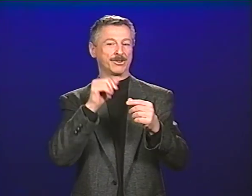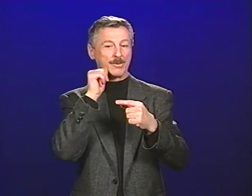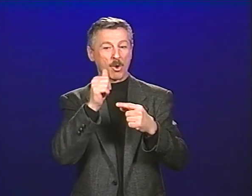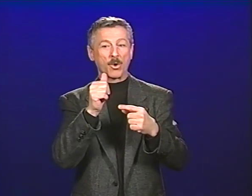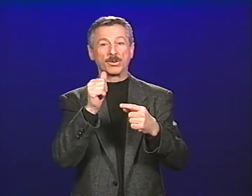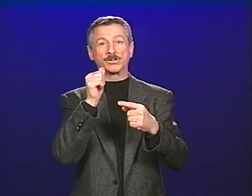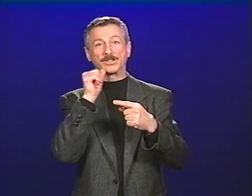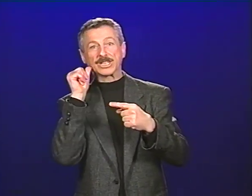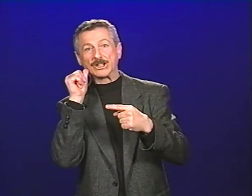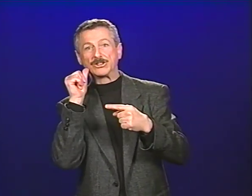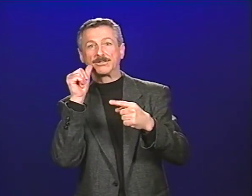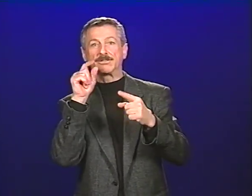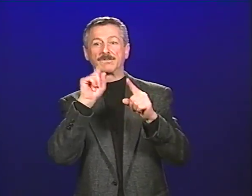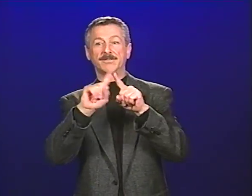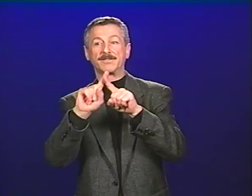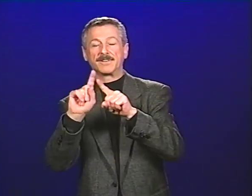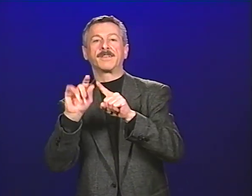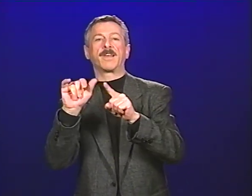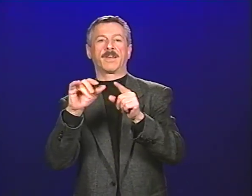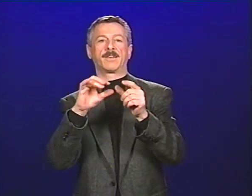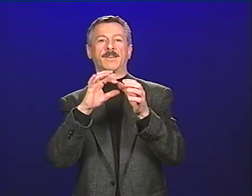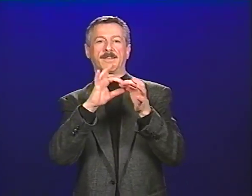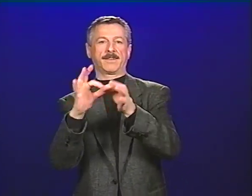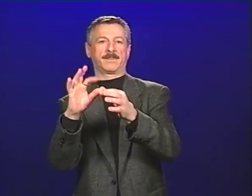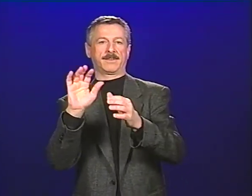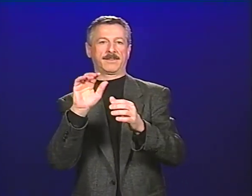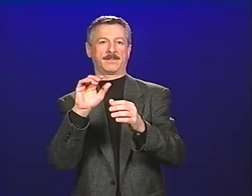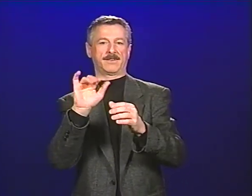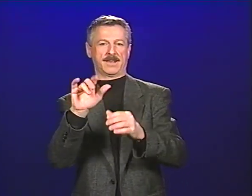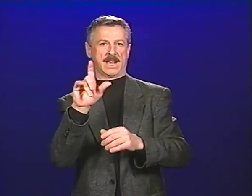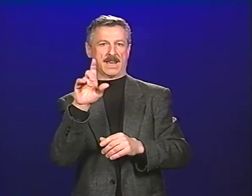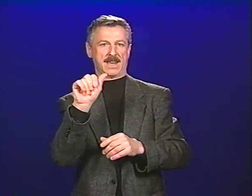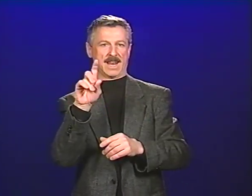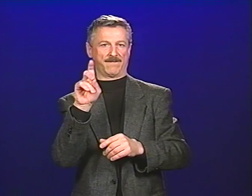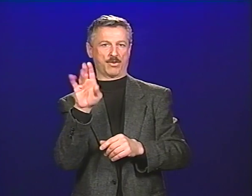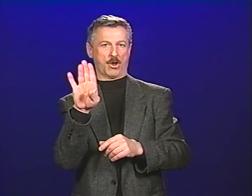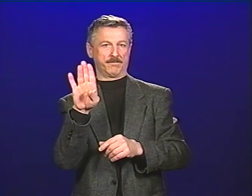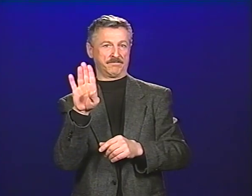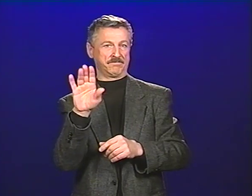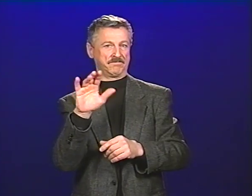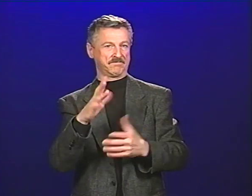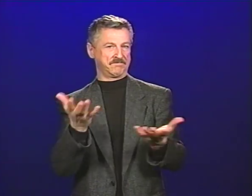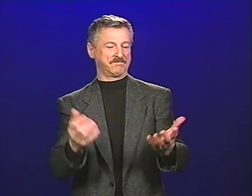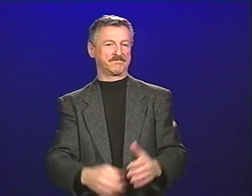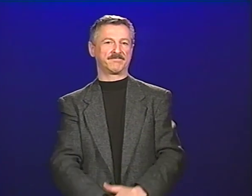sentence, I'm off tomorrow, allows us to use adverbs to convey specific time information.